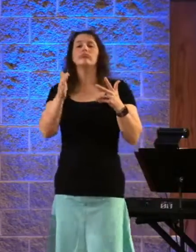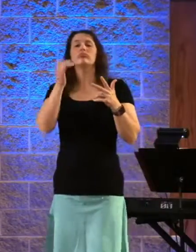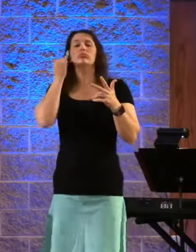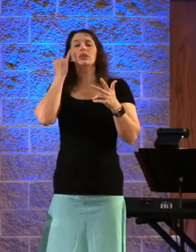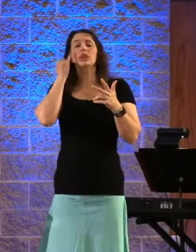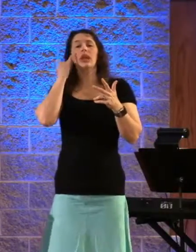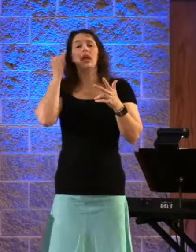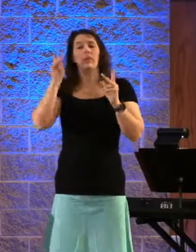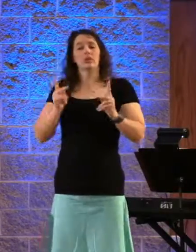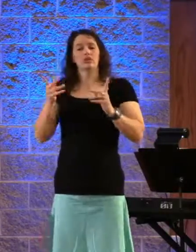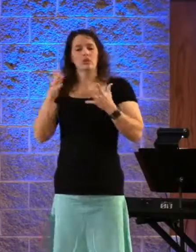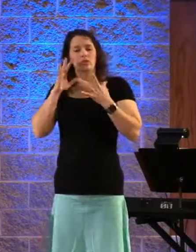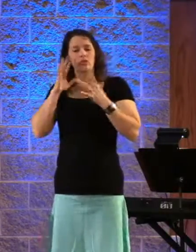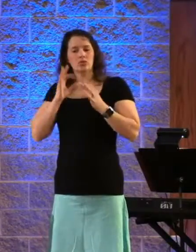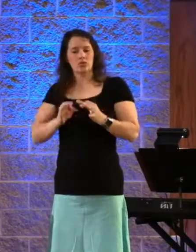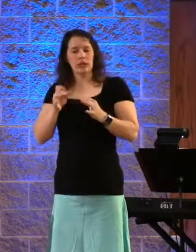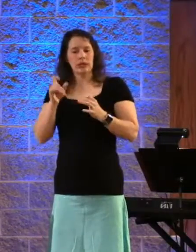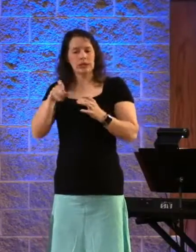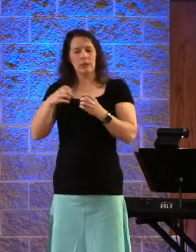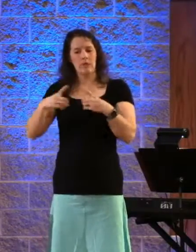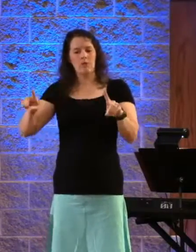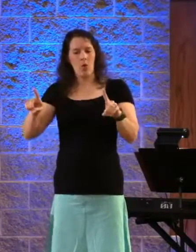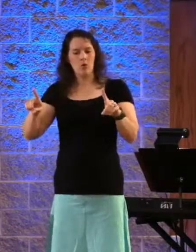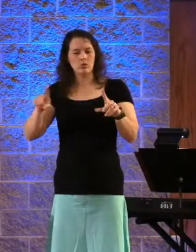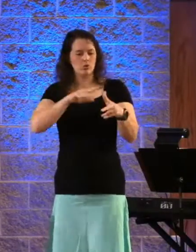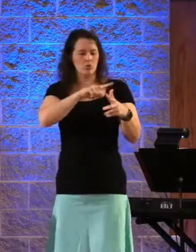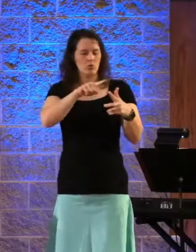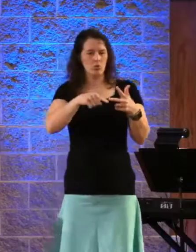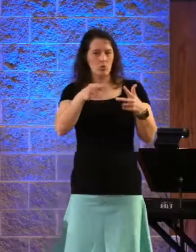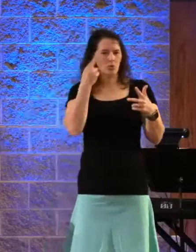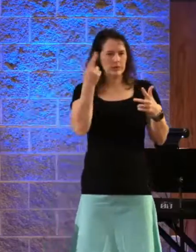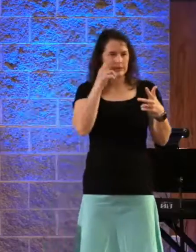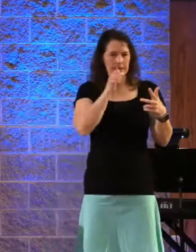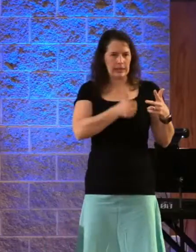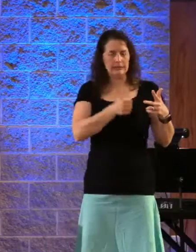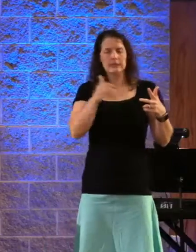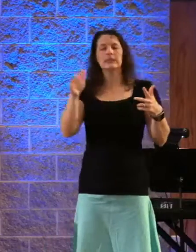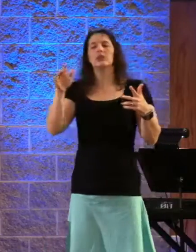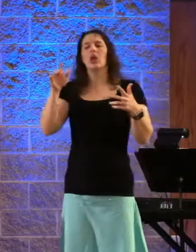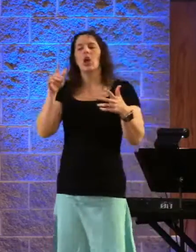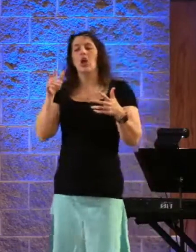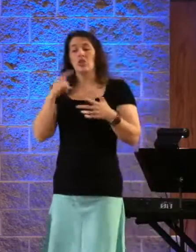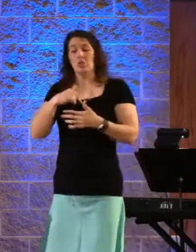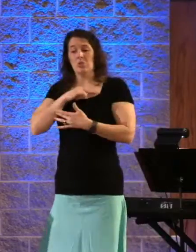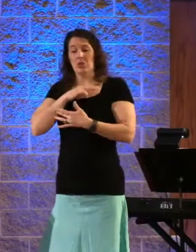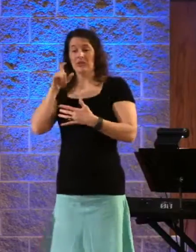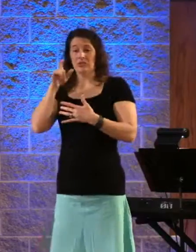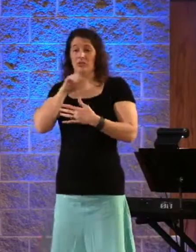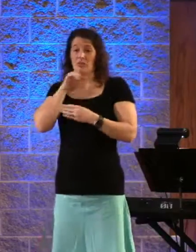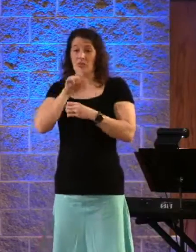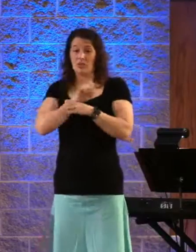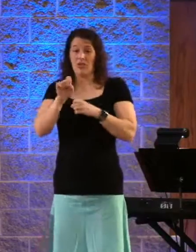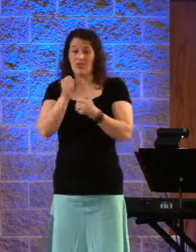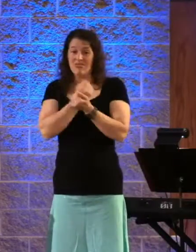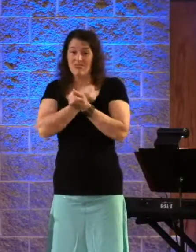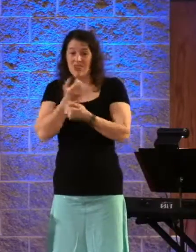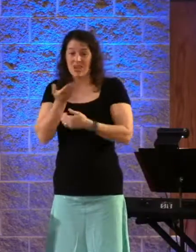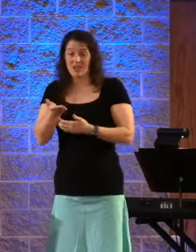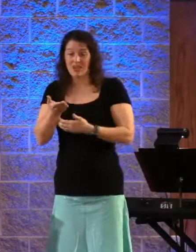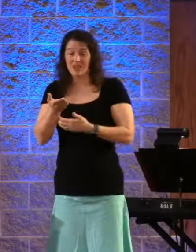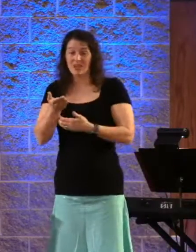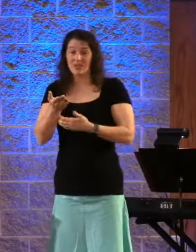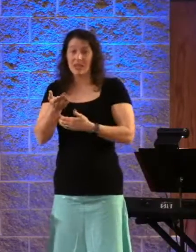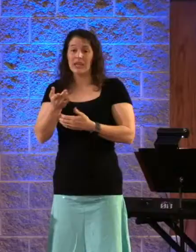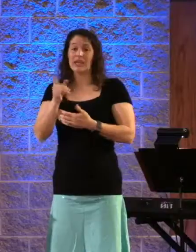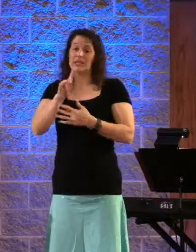steps towards a divorce, apart from these reasons, those of us who truly love this person and know this person need to